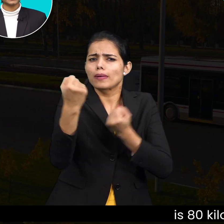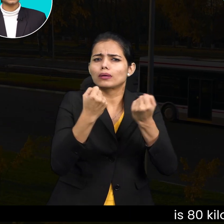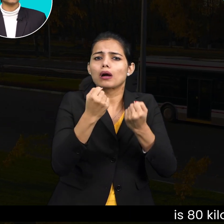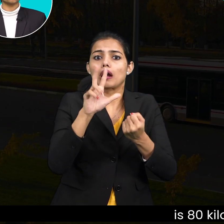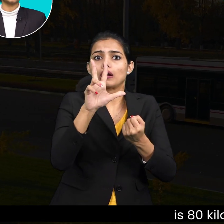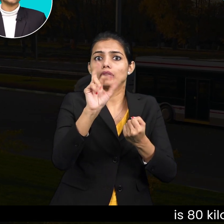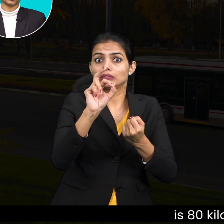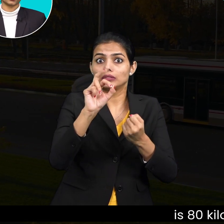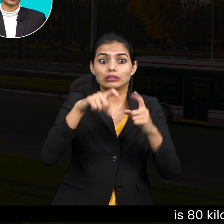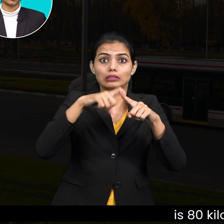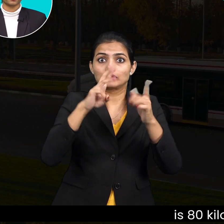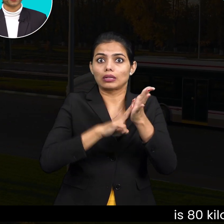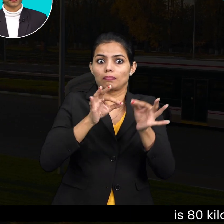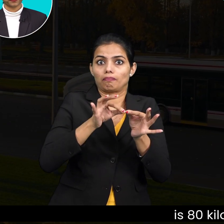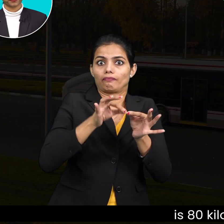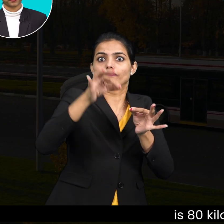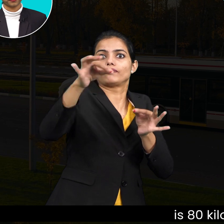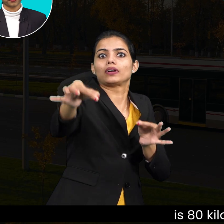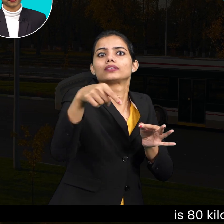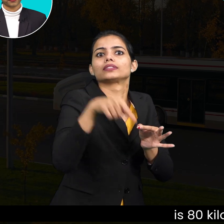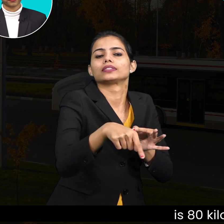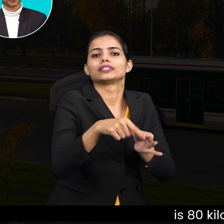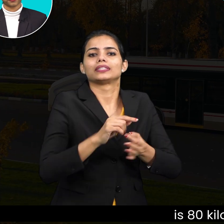is 80 kilometers.